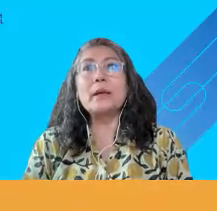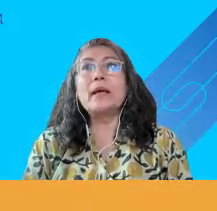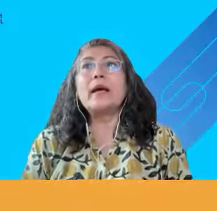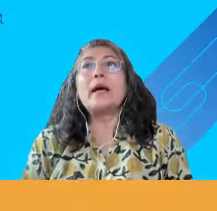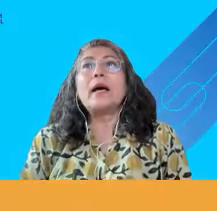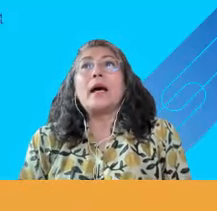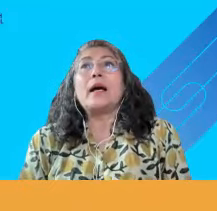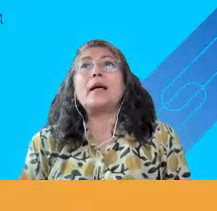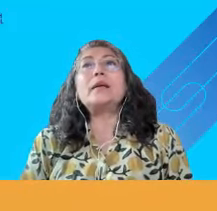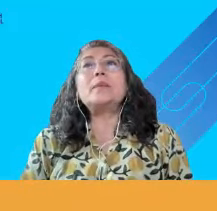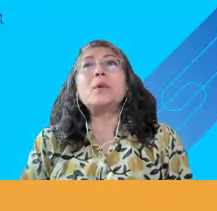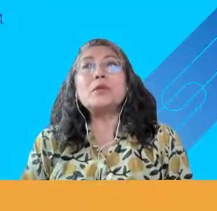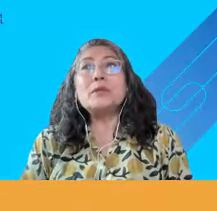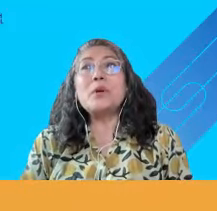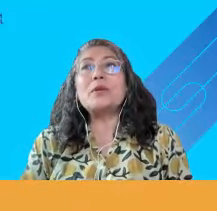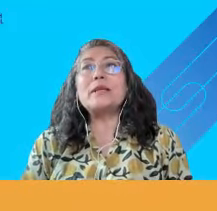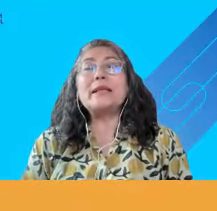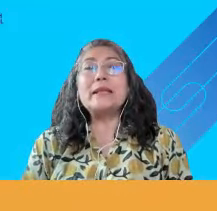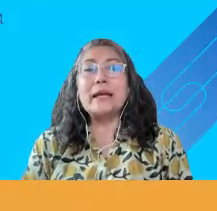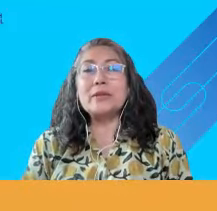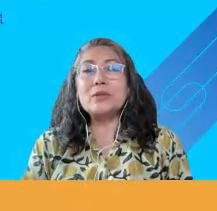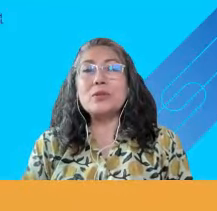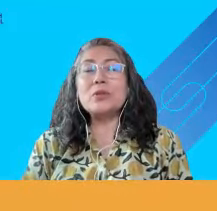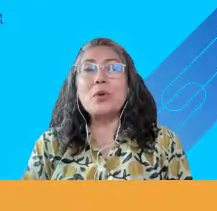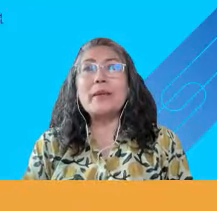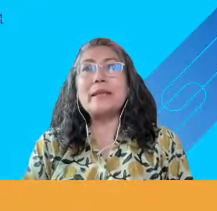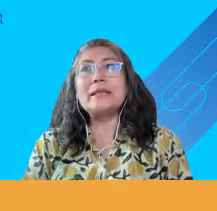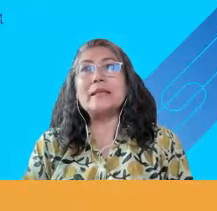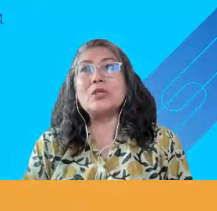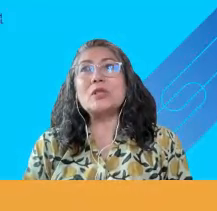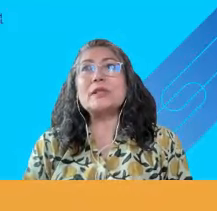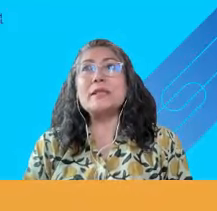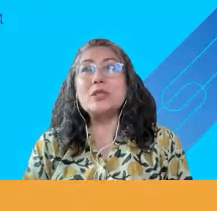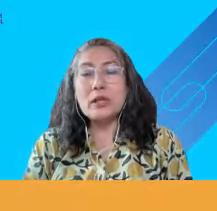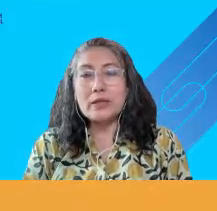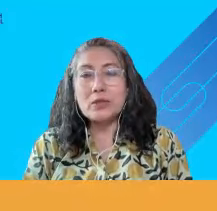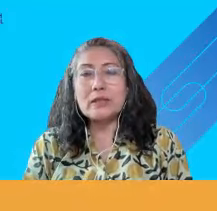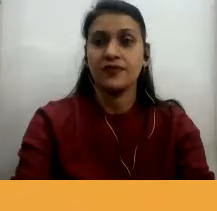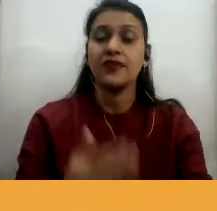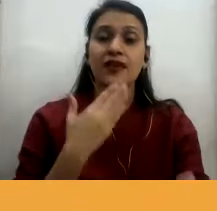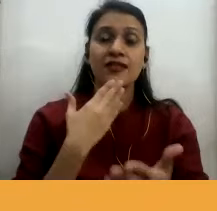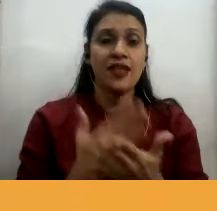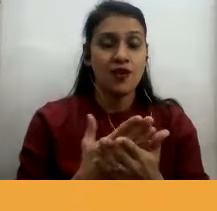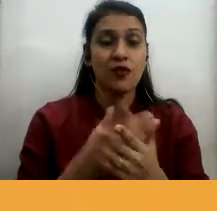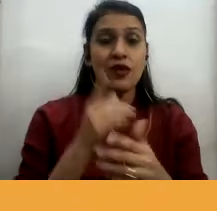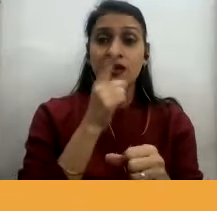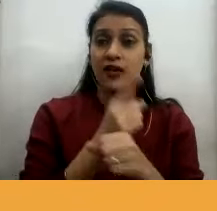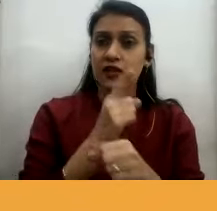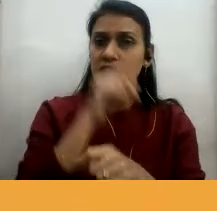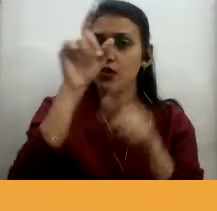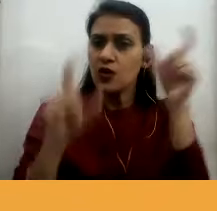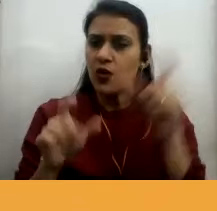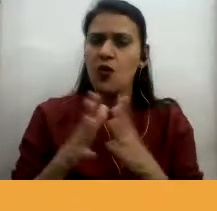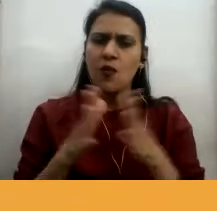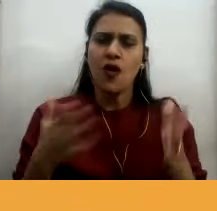classroom. Most importantly, thanks to so many teachers and teacher educators who have joined this